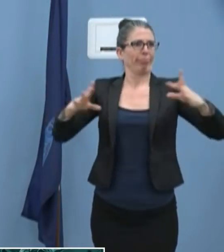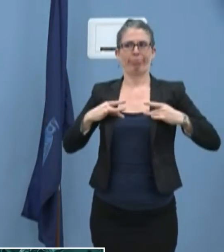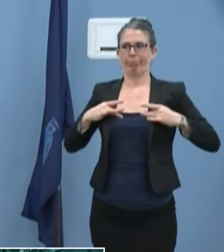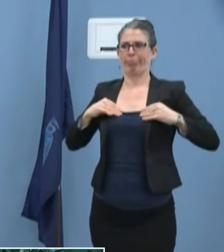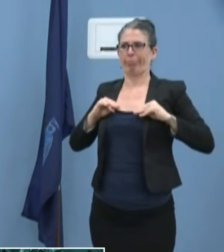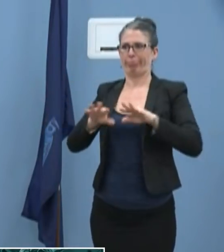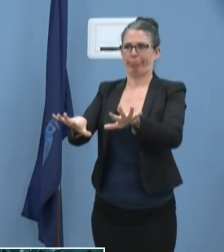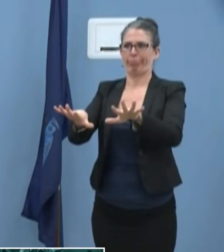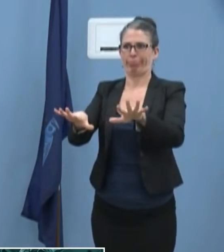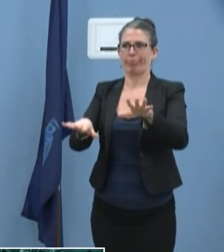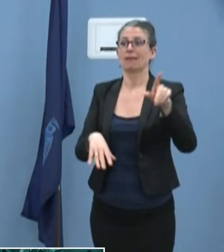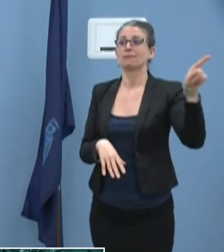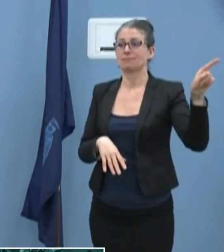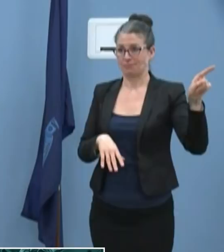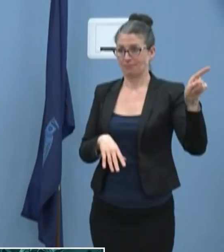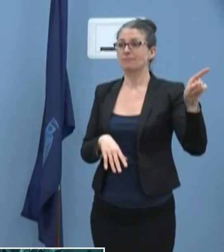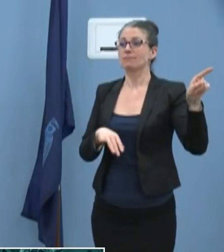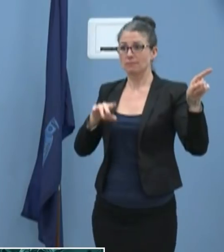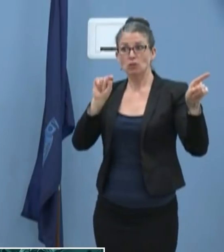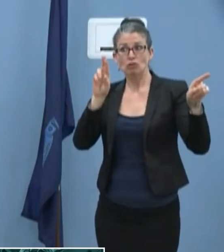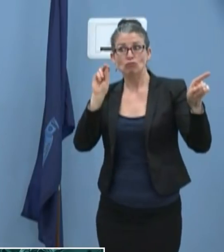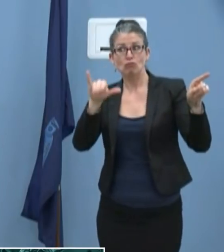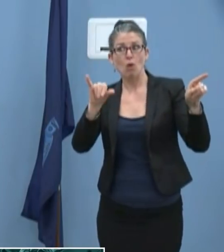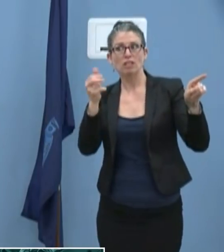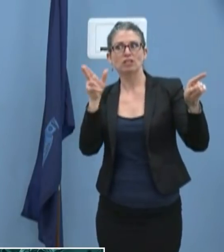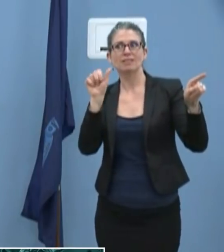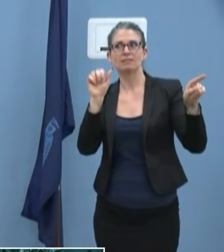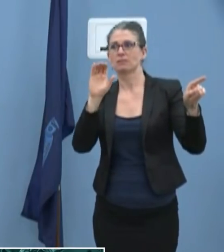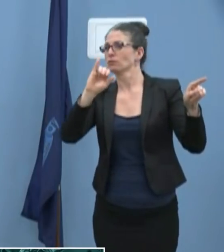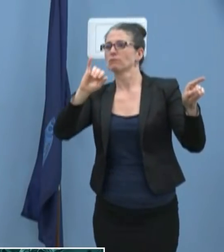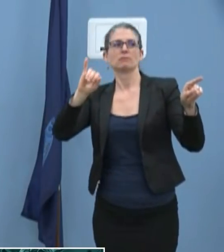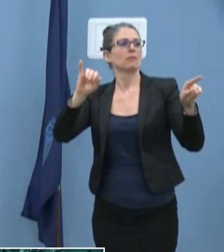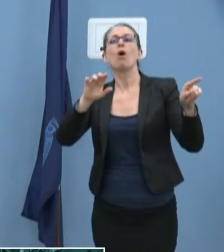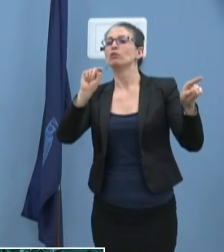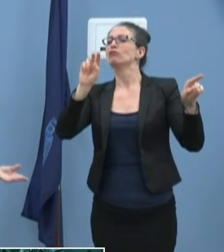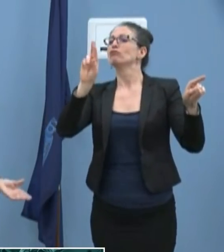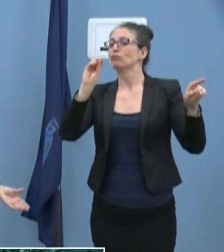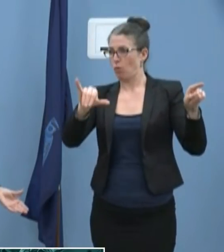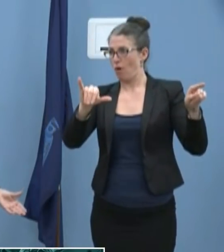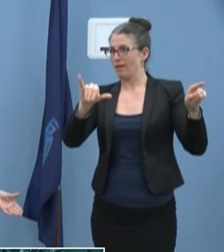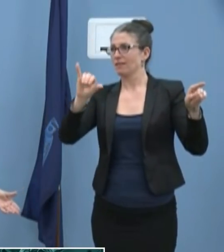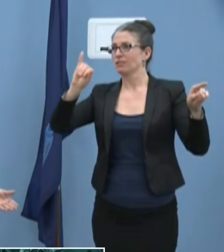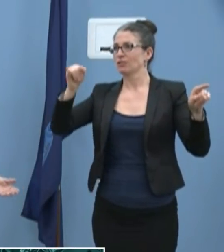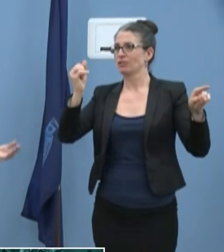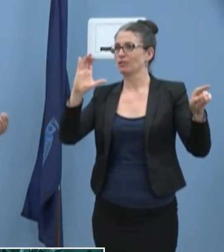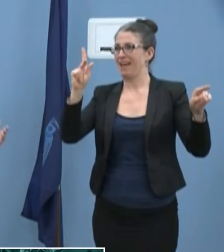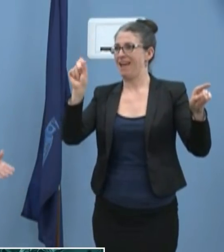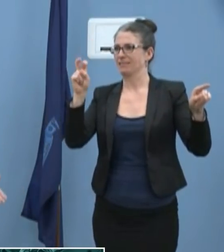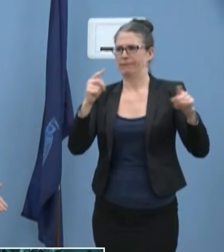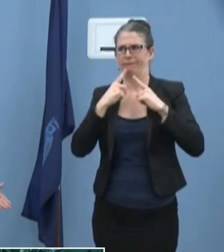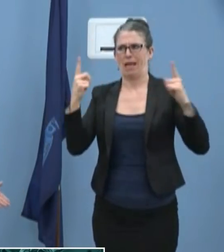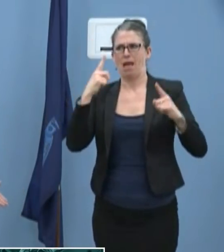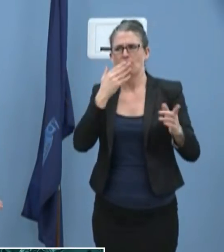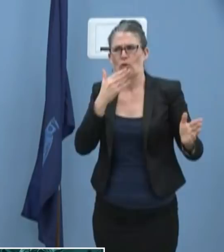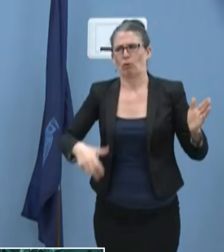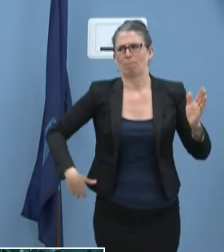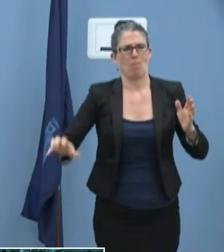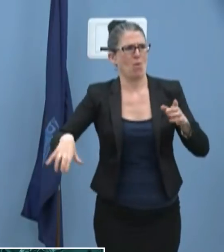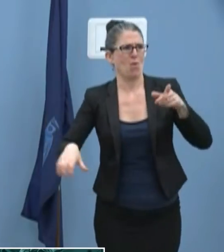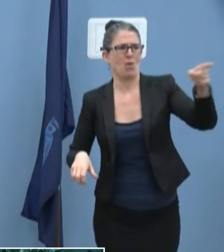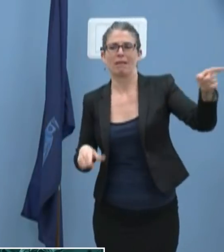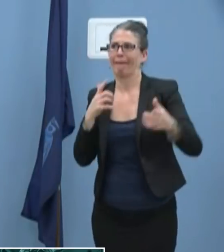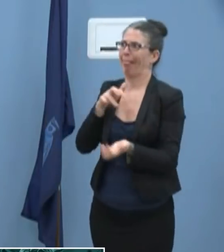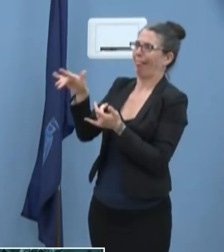going to be able to go bowling this week, you know. He's looking very distraught. I'm like, I like to go to the movies. I'm not going to the movies.